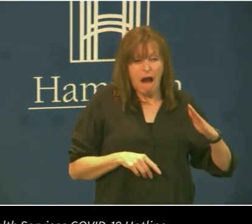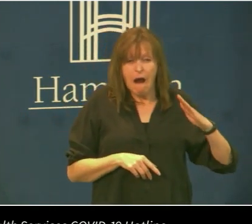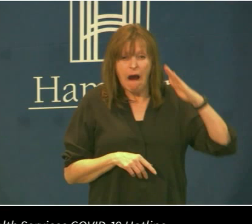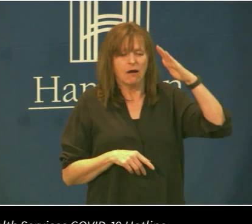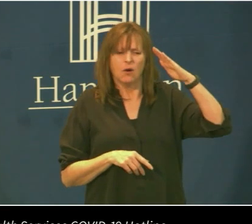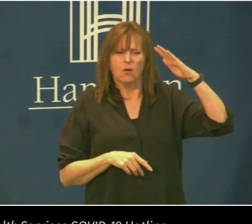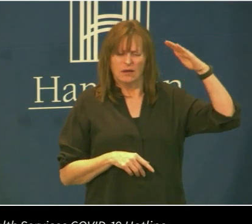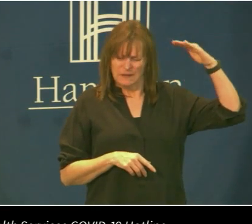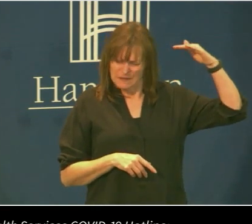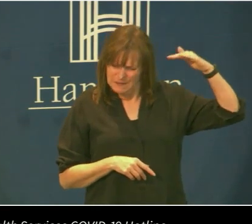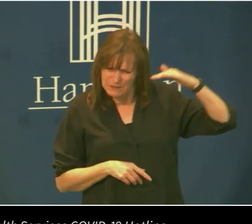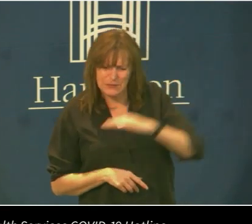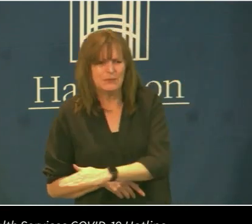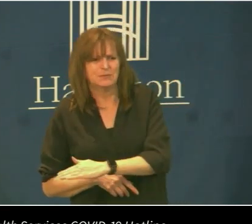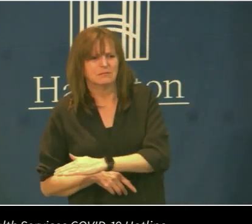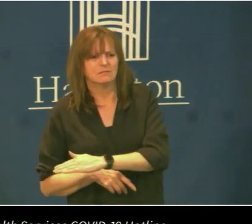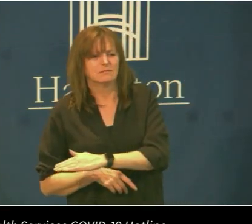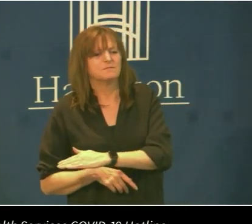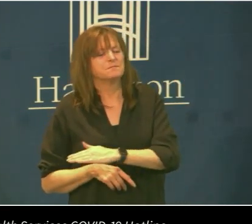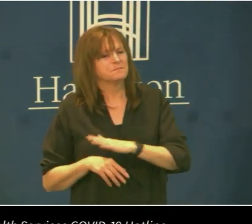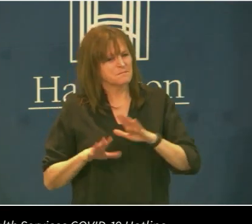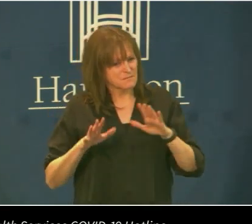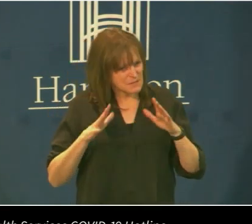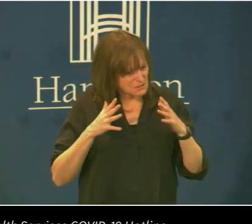successfully as we move forward. I'm going to turn it over to